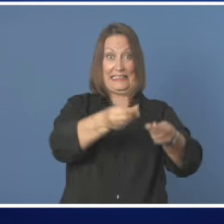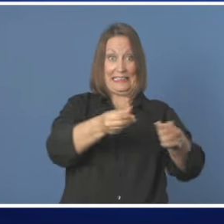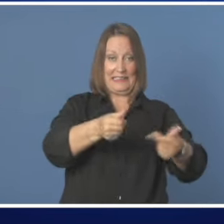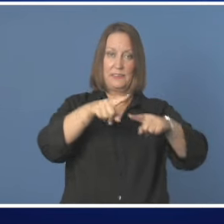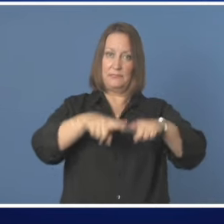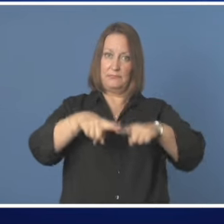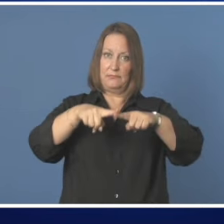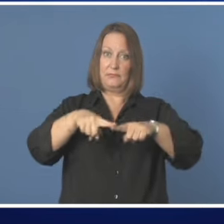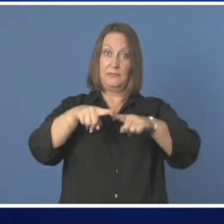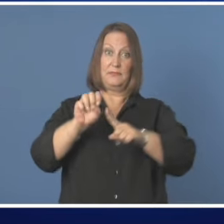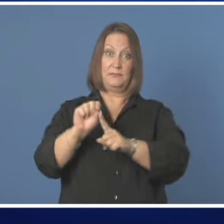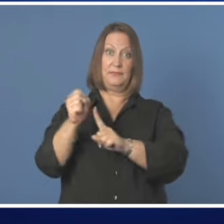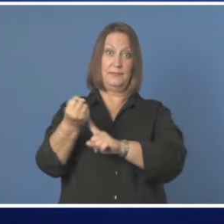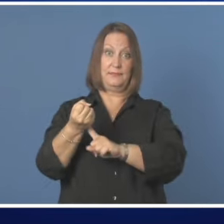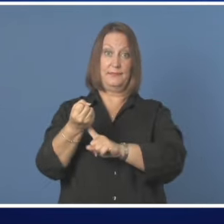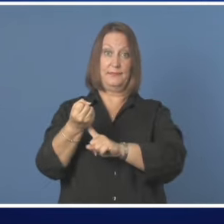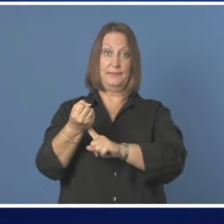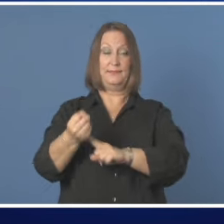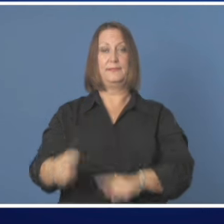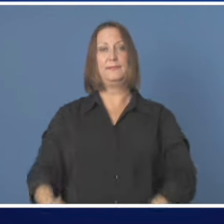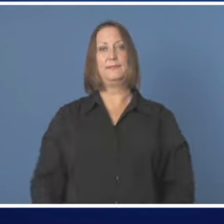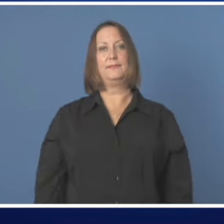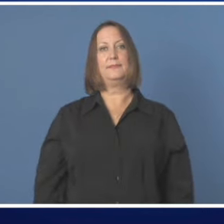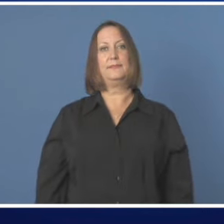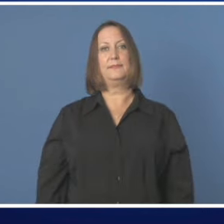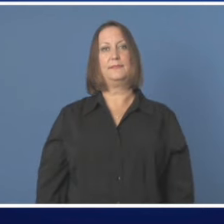right conditions.